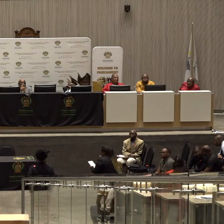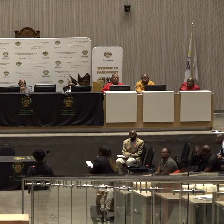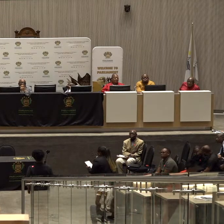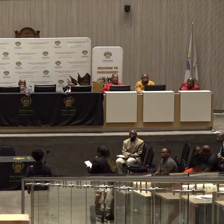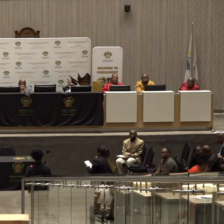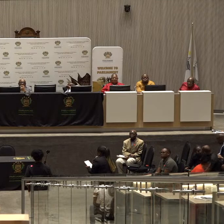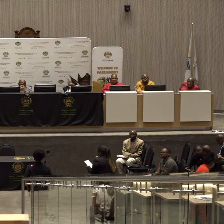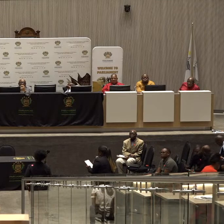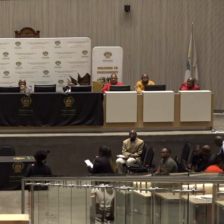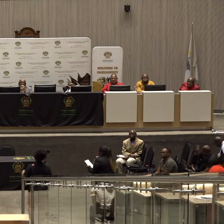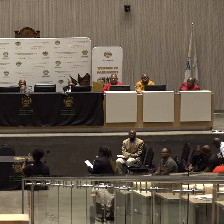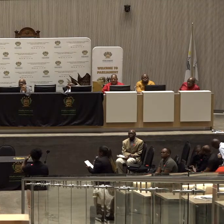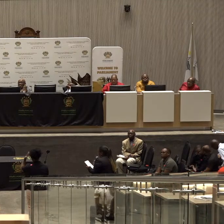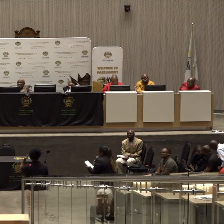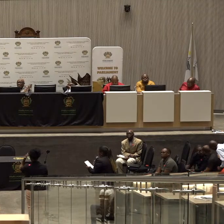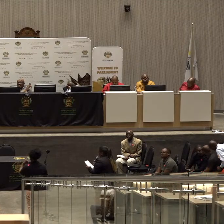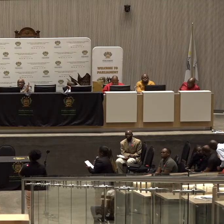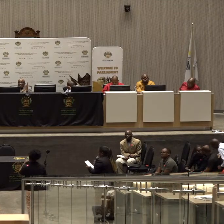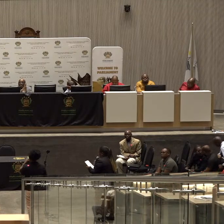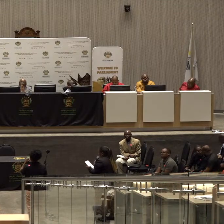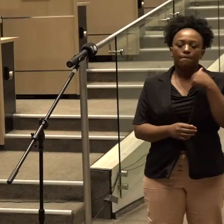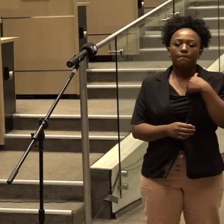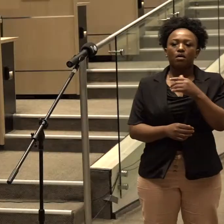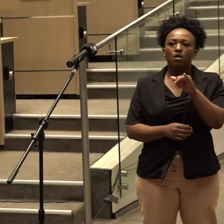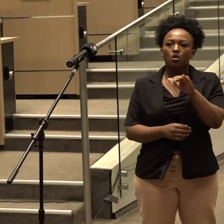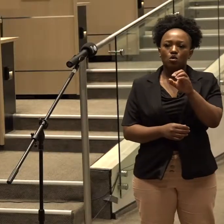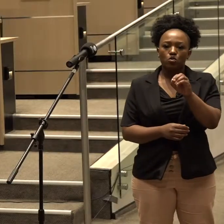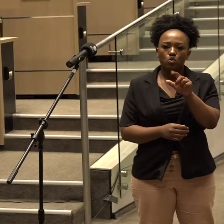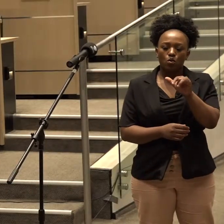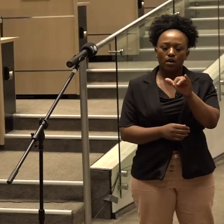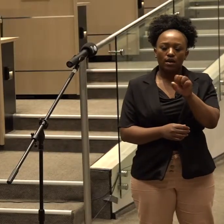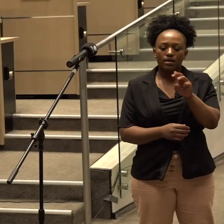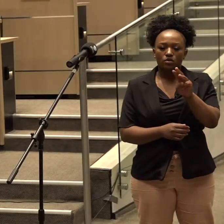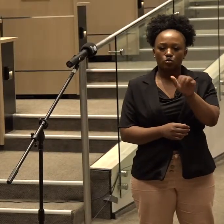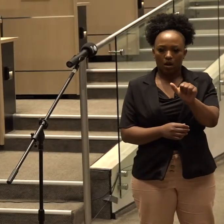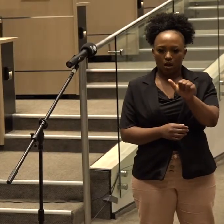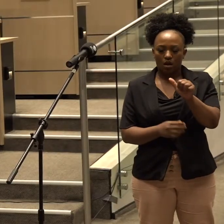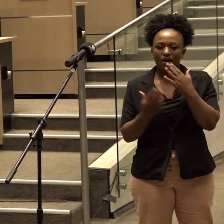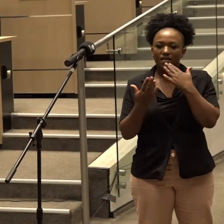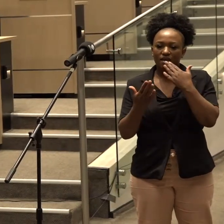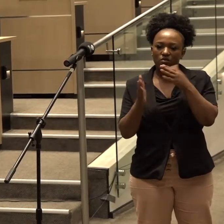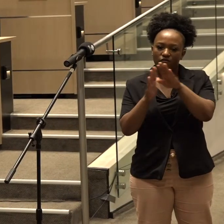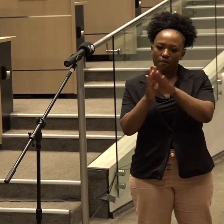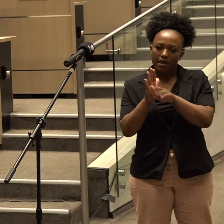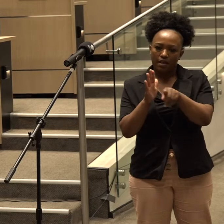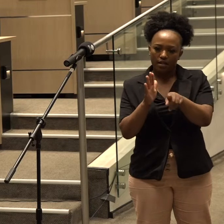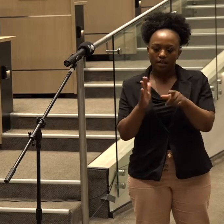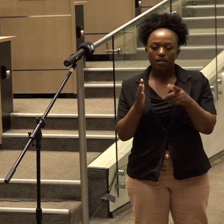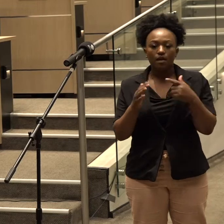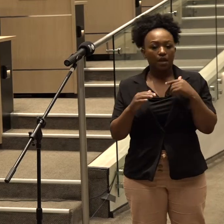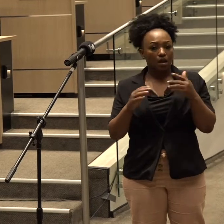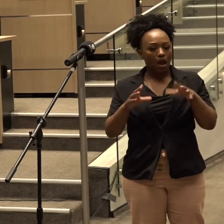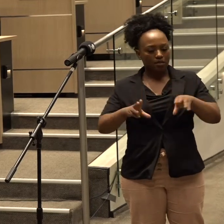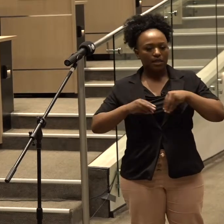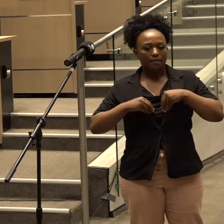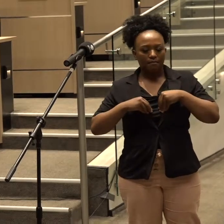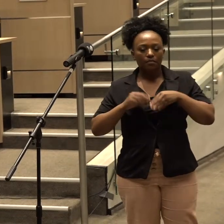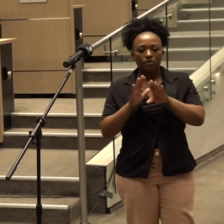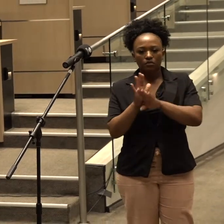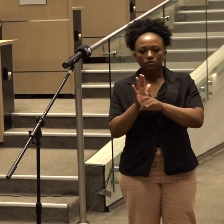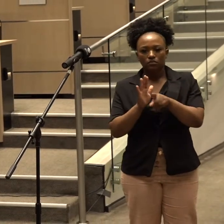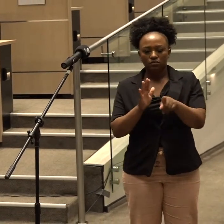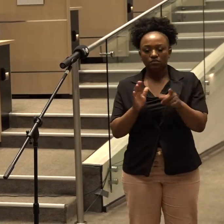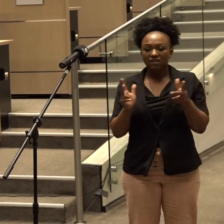oh greetings my name is thank you for the spill and we welcome it um